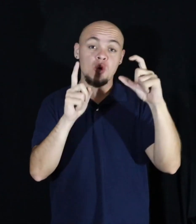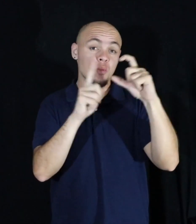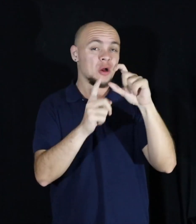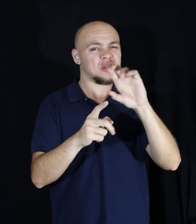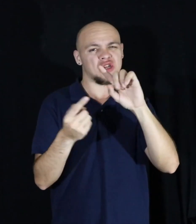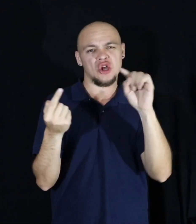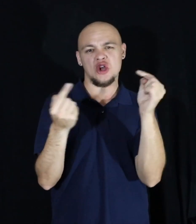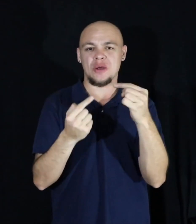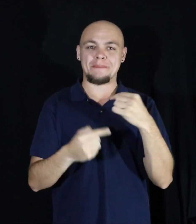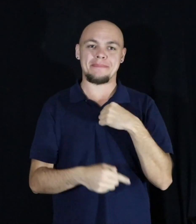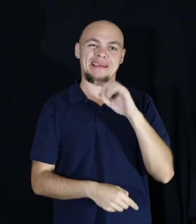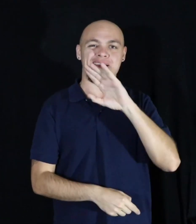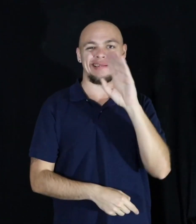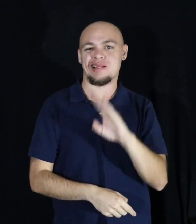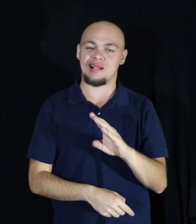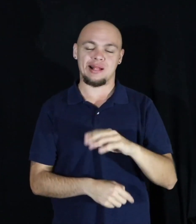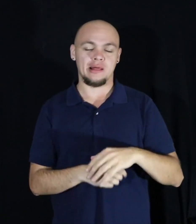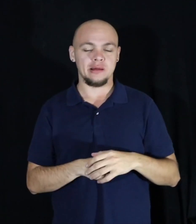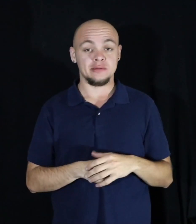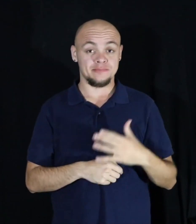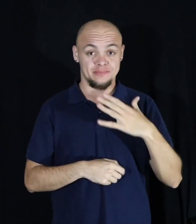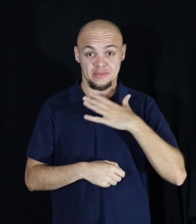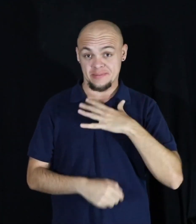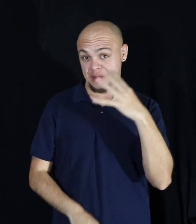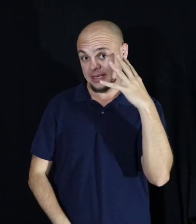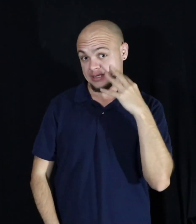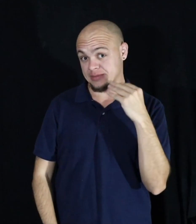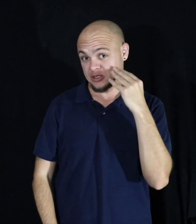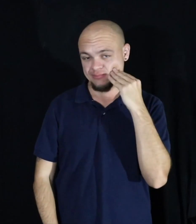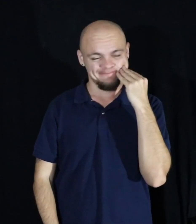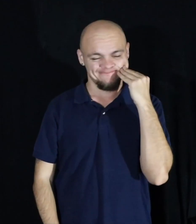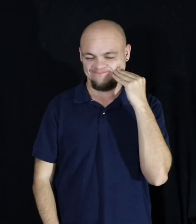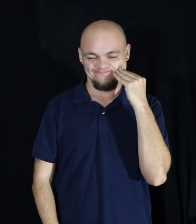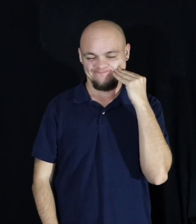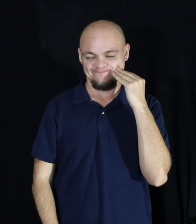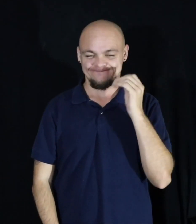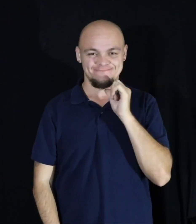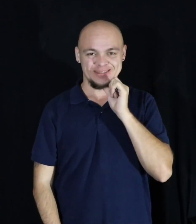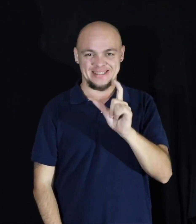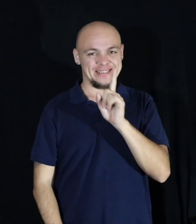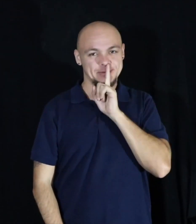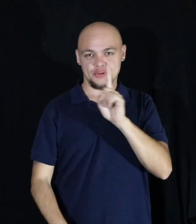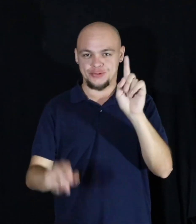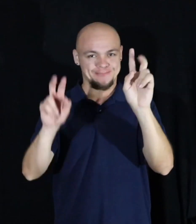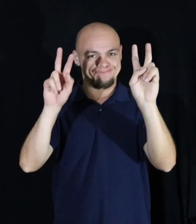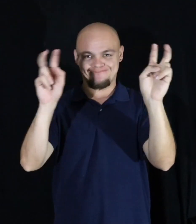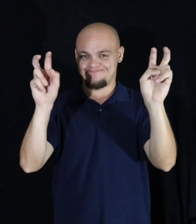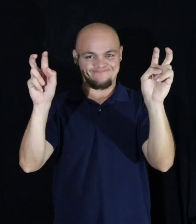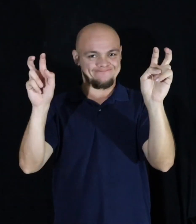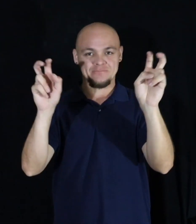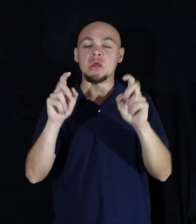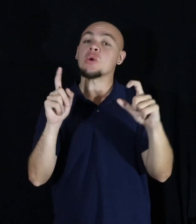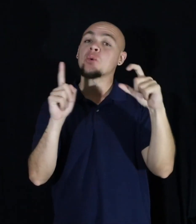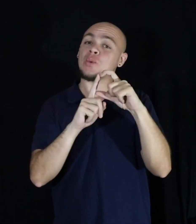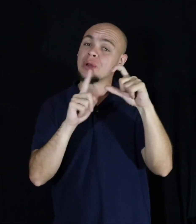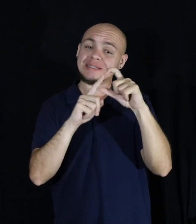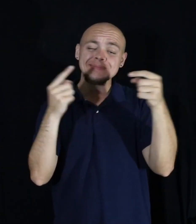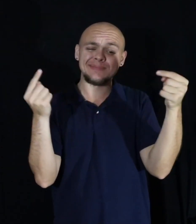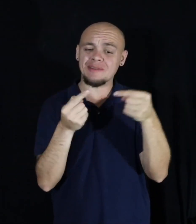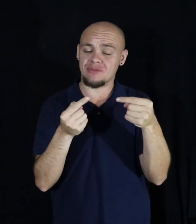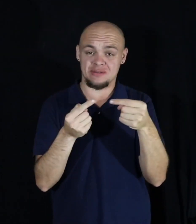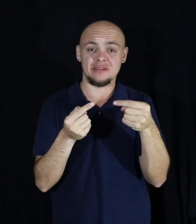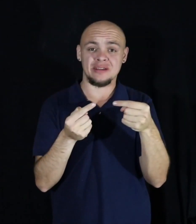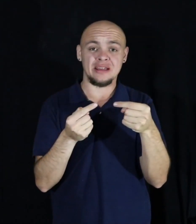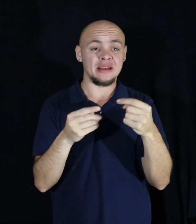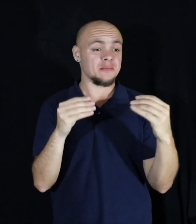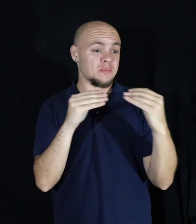me." In my experience, I think it's untrue. Words can be so painful that they can hurt even more